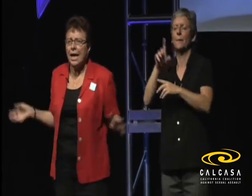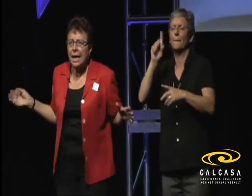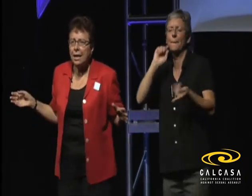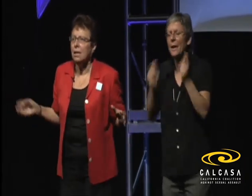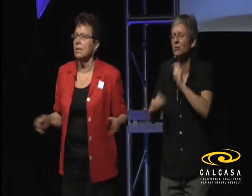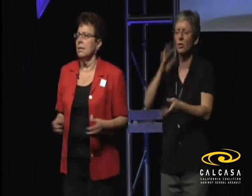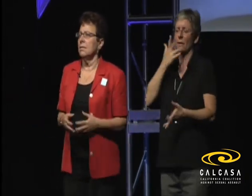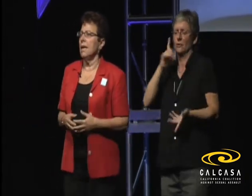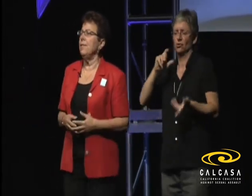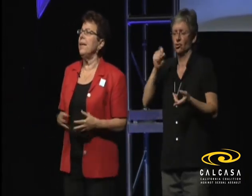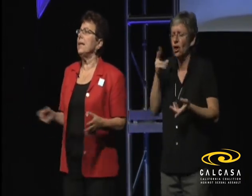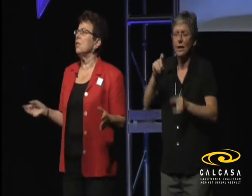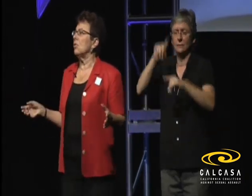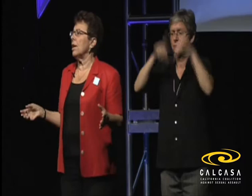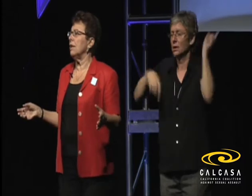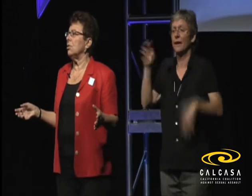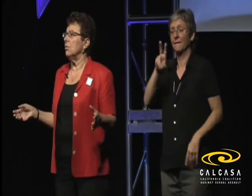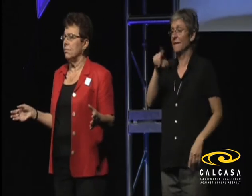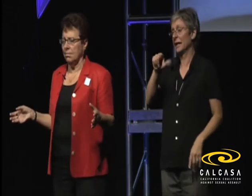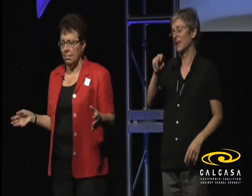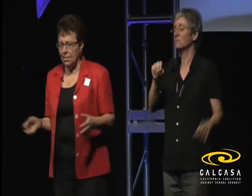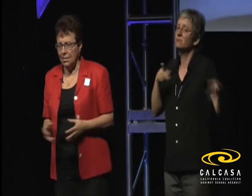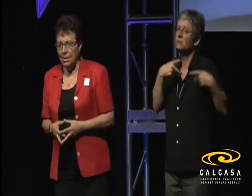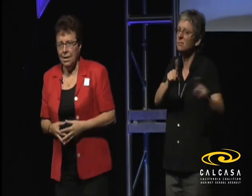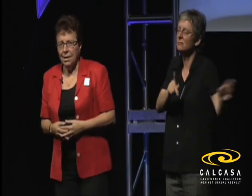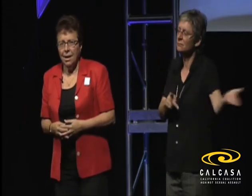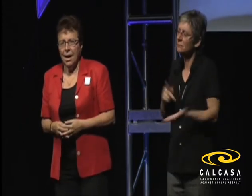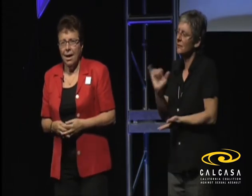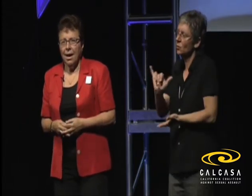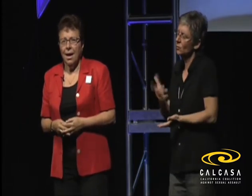color, shade, and vegan is okay too.